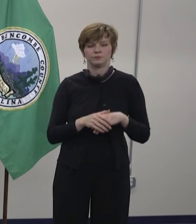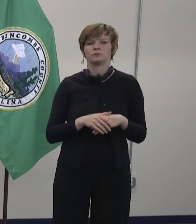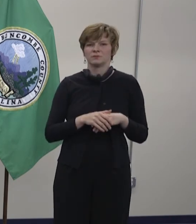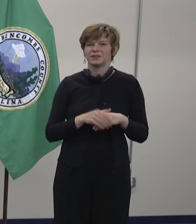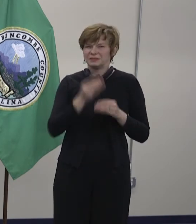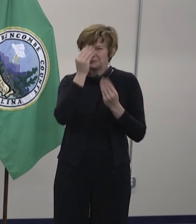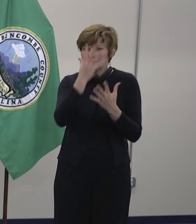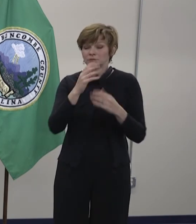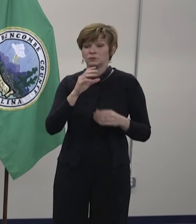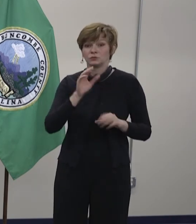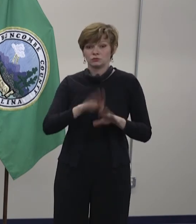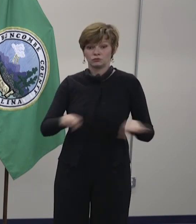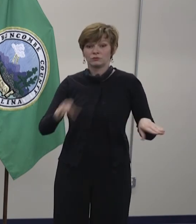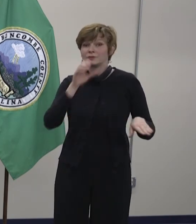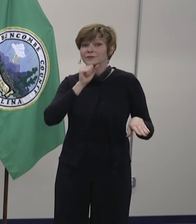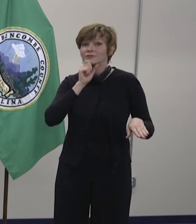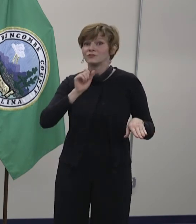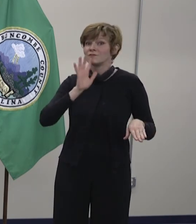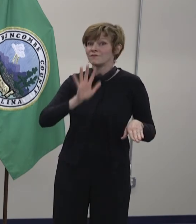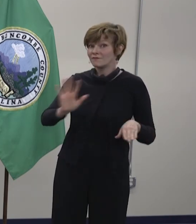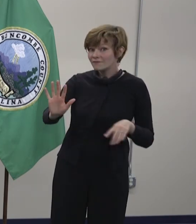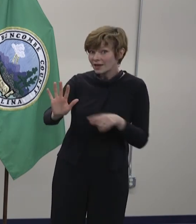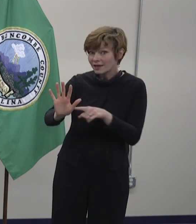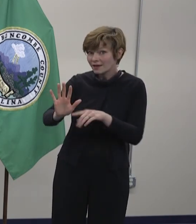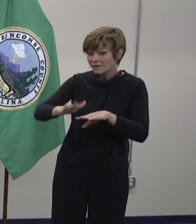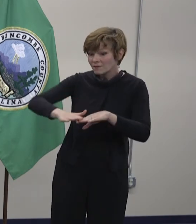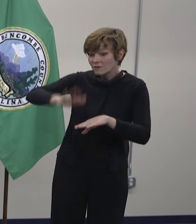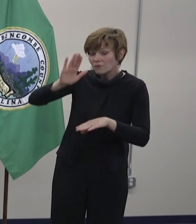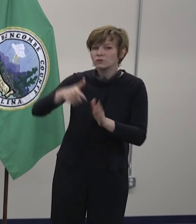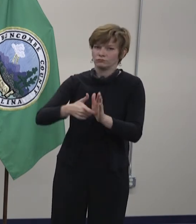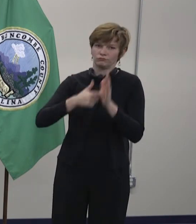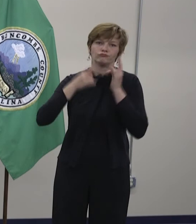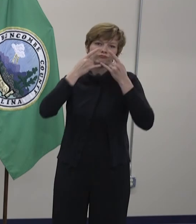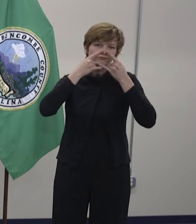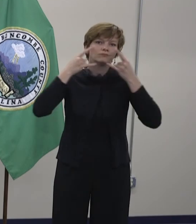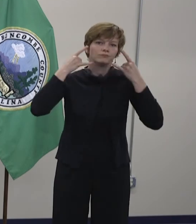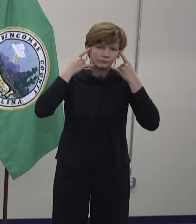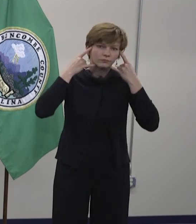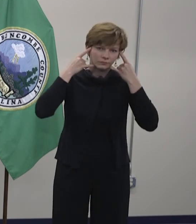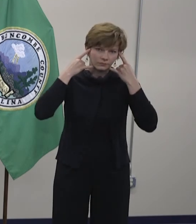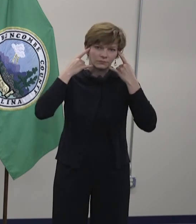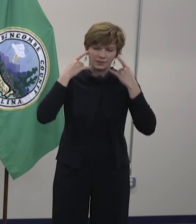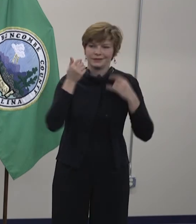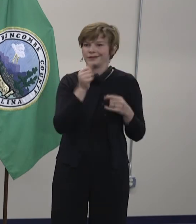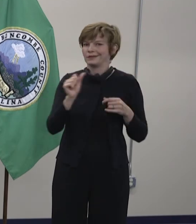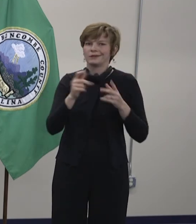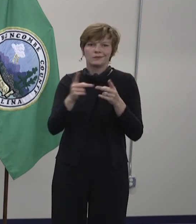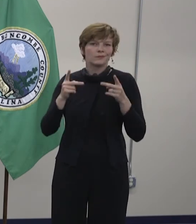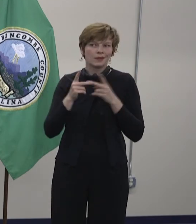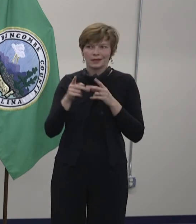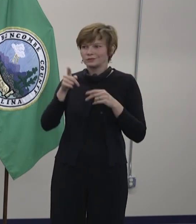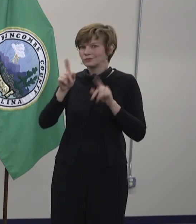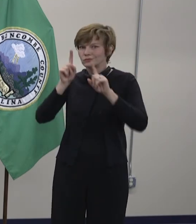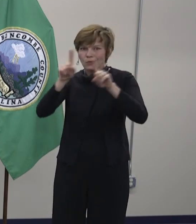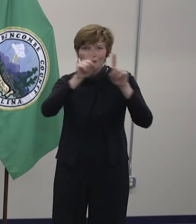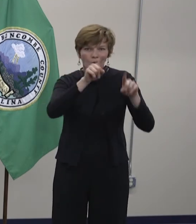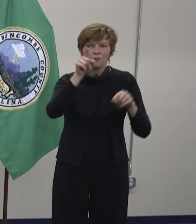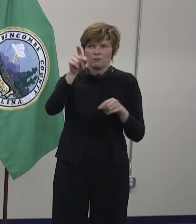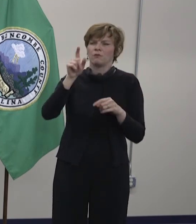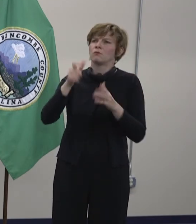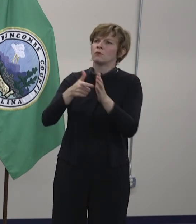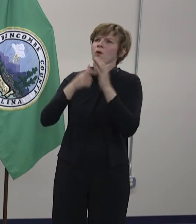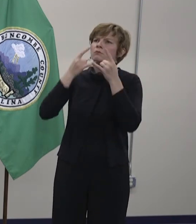ages 5 and up are required to wear a face covering in any situation where a face covering is stipulated by the Executive